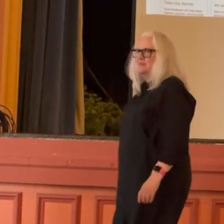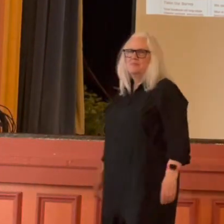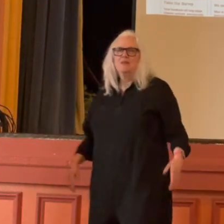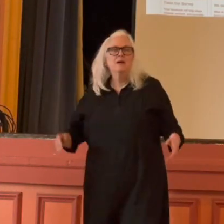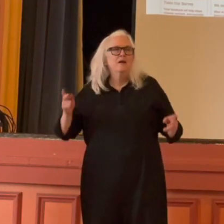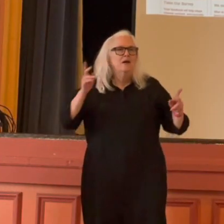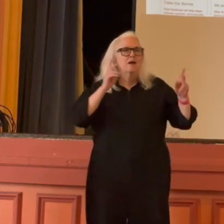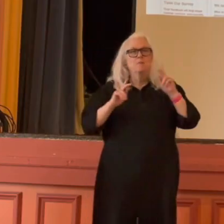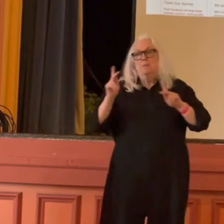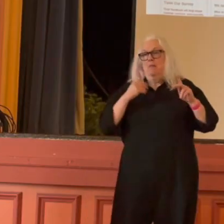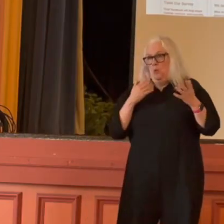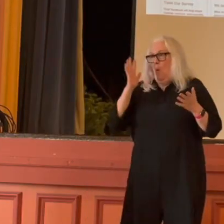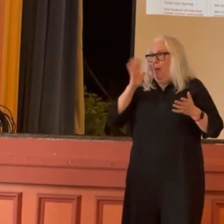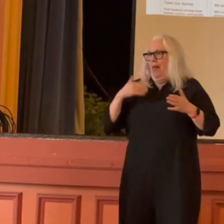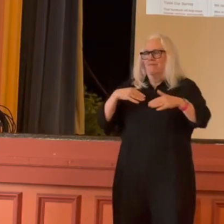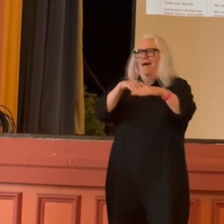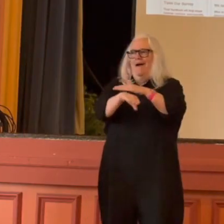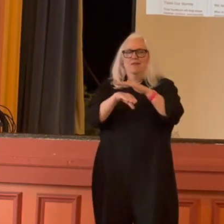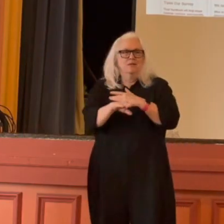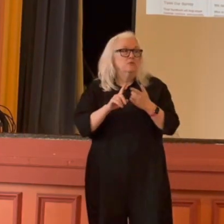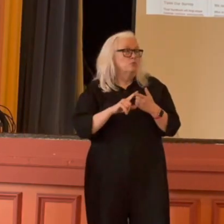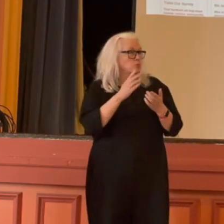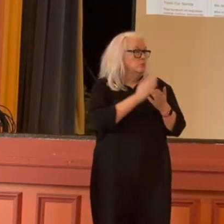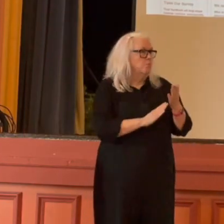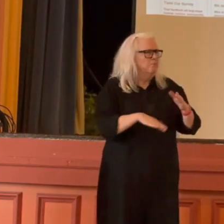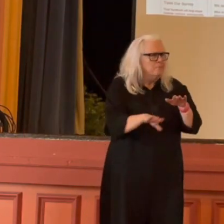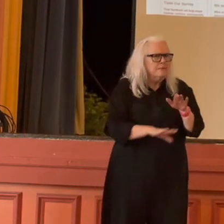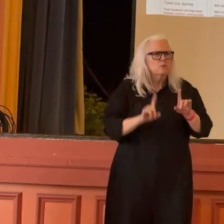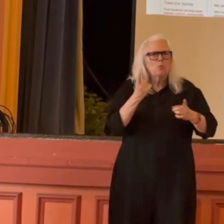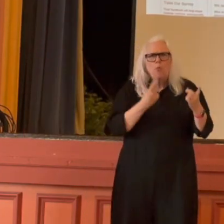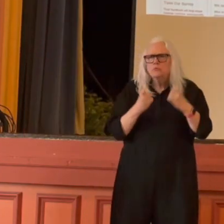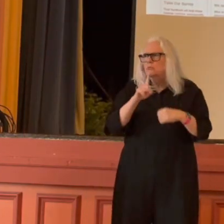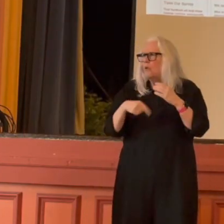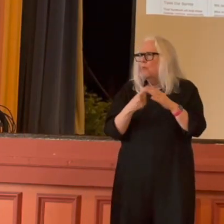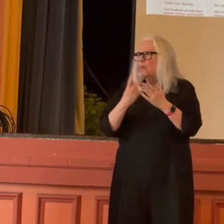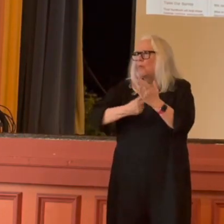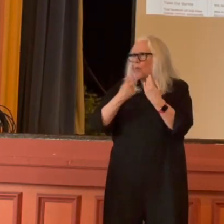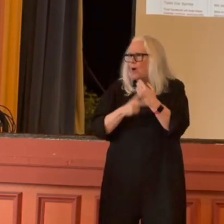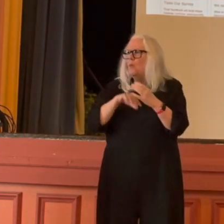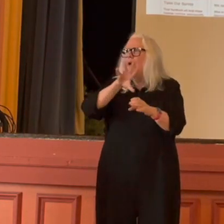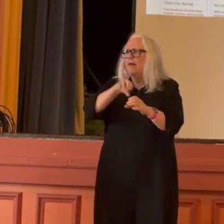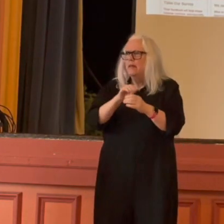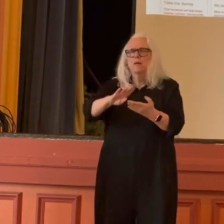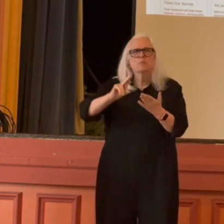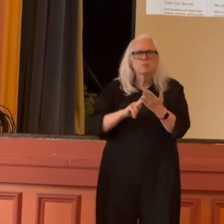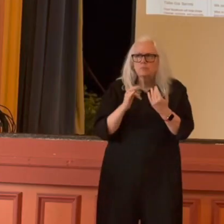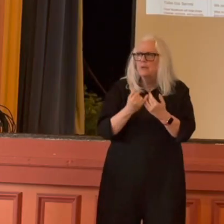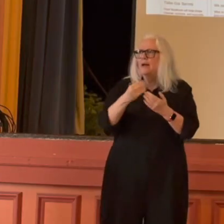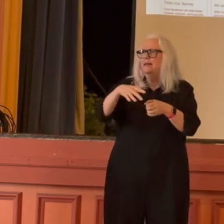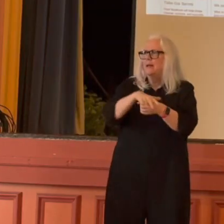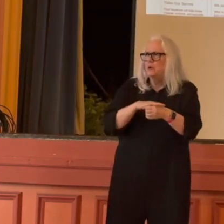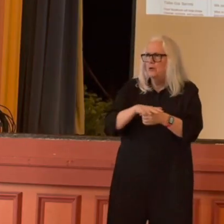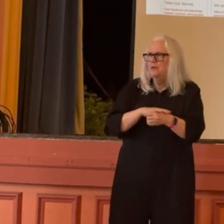to some basic questions about the program and projects within their neighborhood. We had some outstanding questions today, and